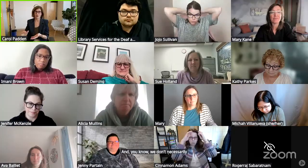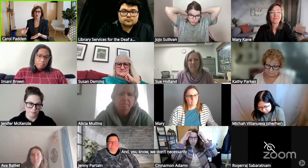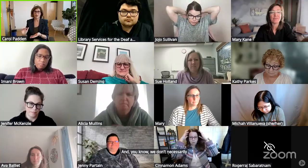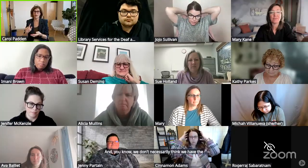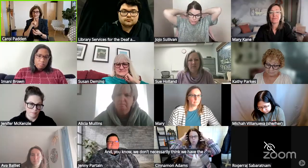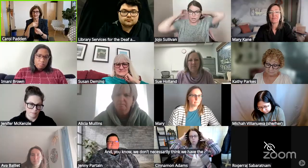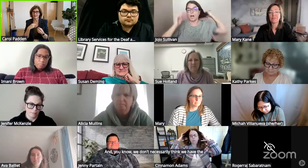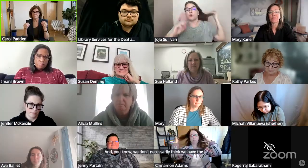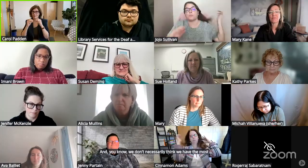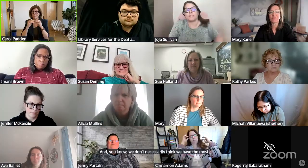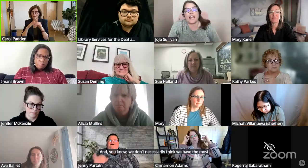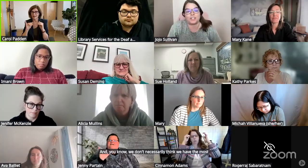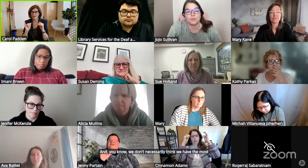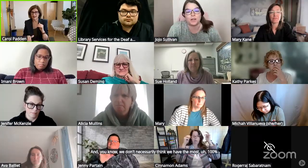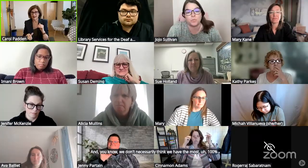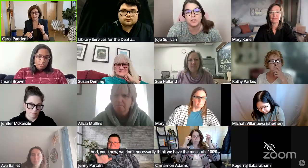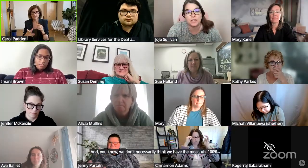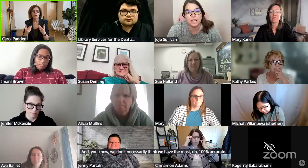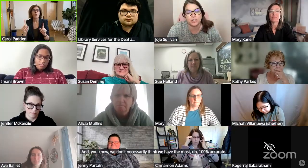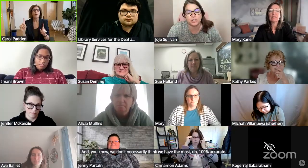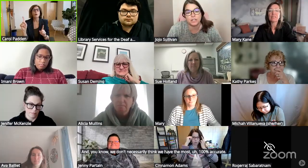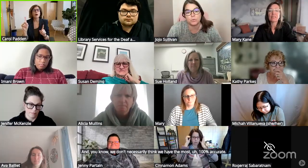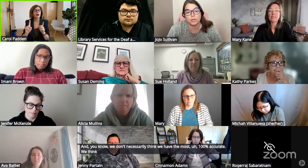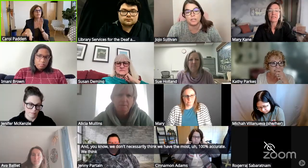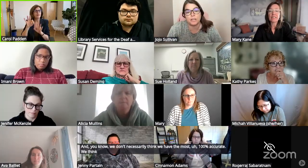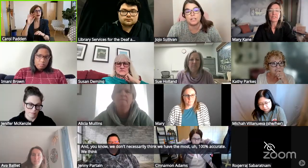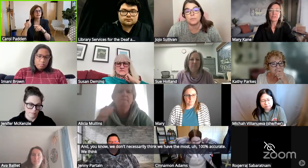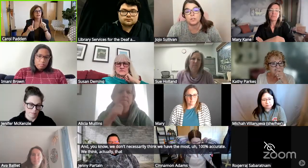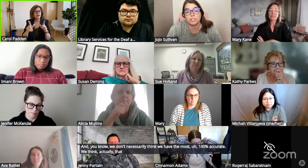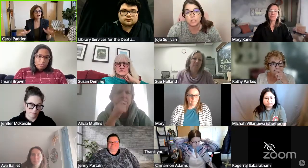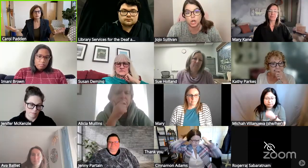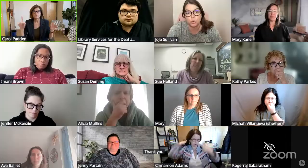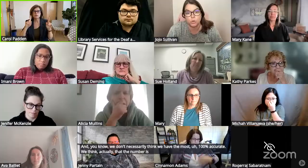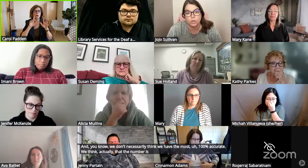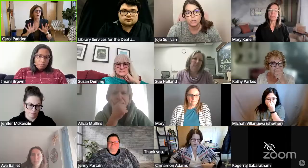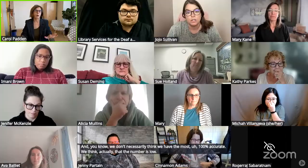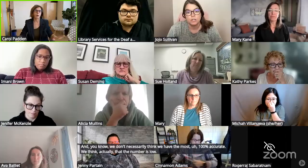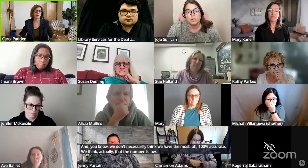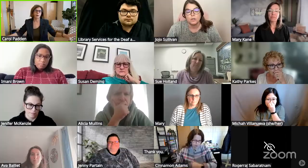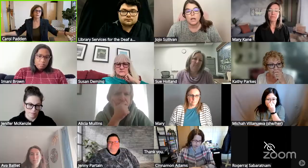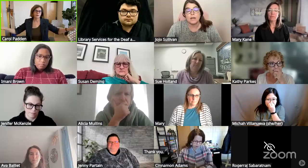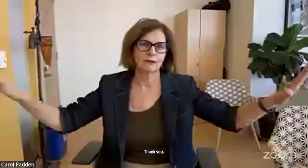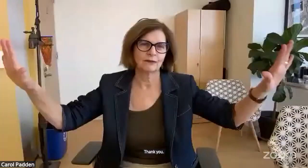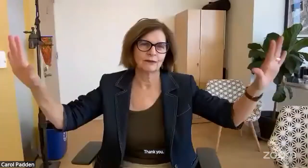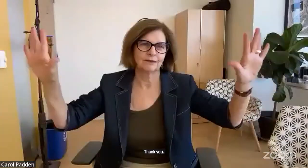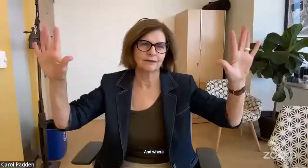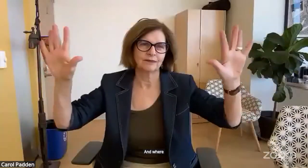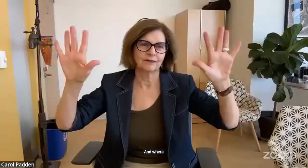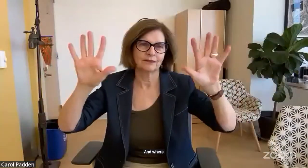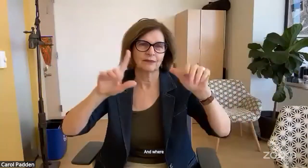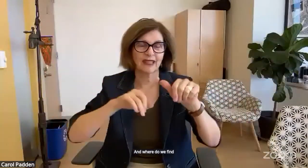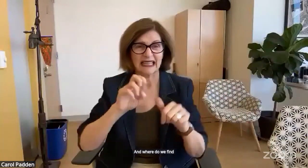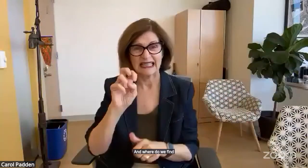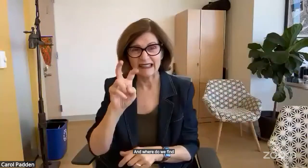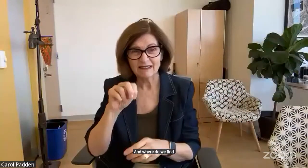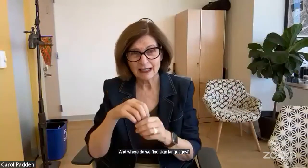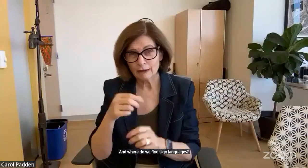most 100% accurate. We think actually that the number is low. And where do we find sign languages?